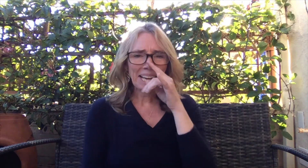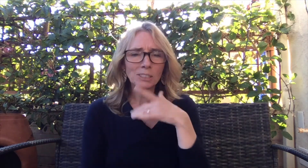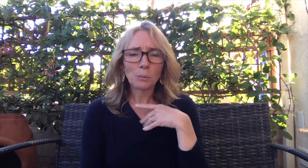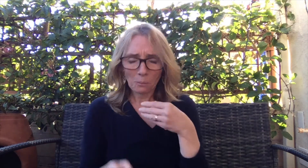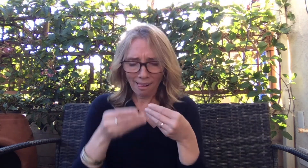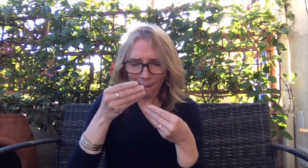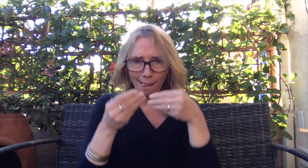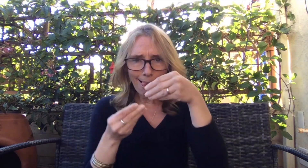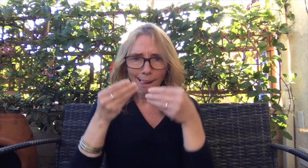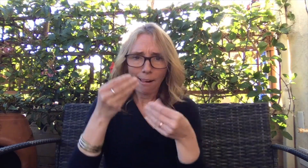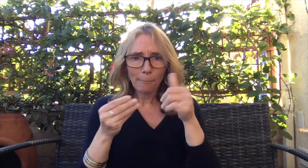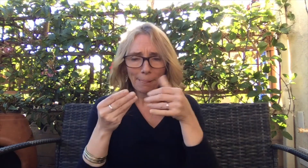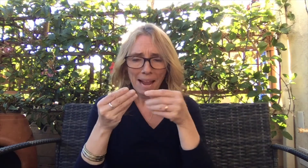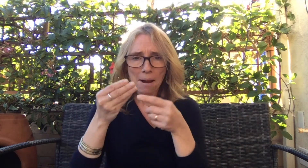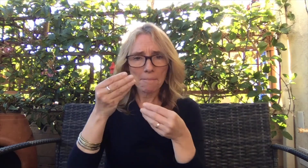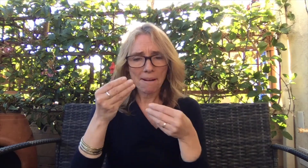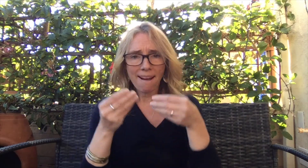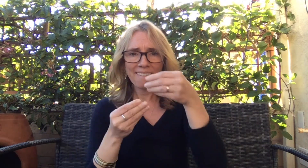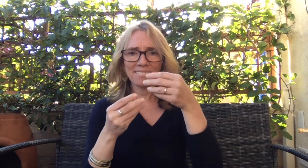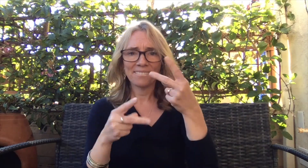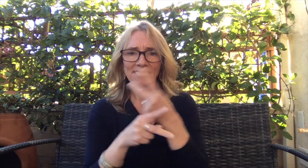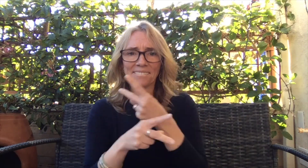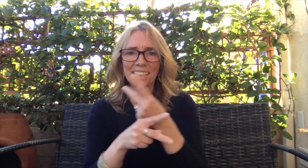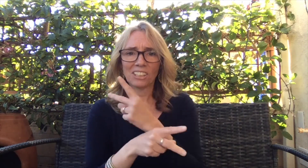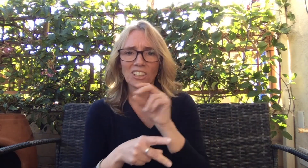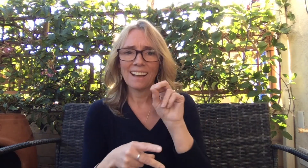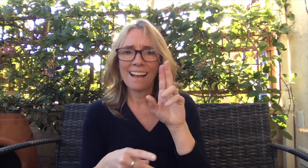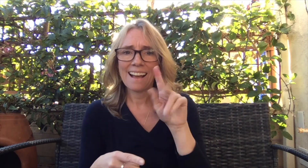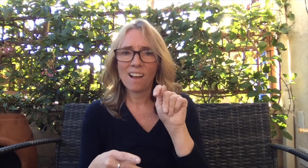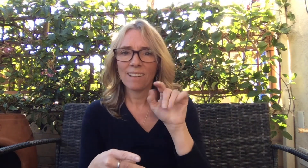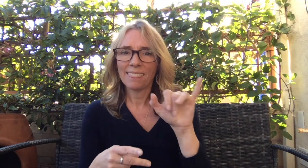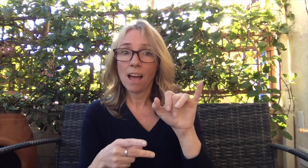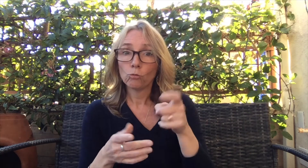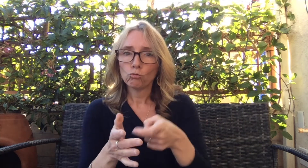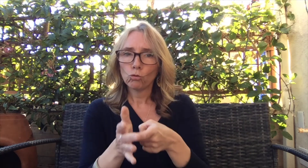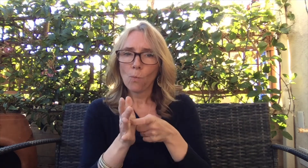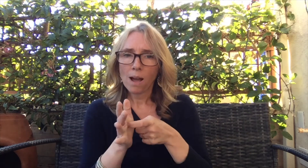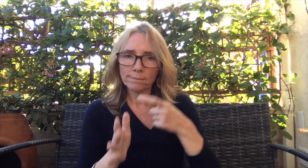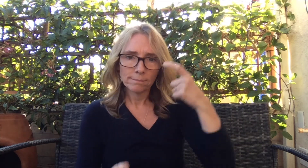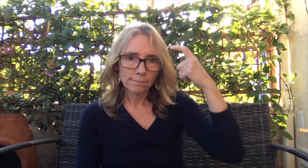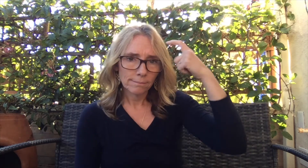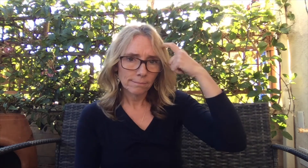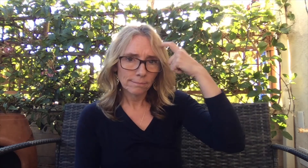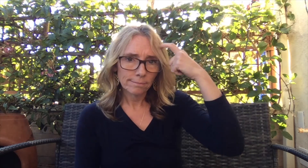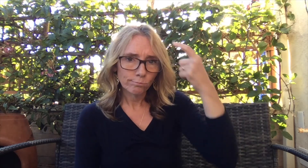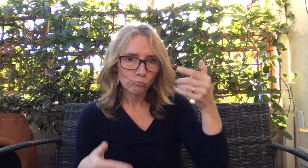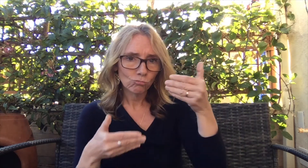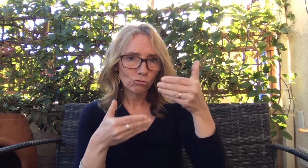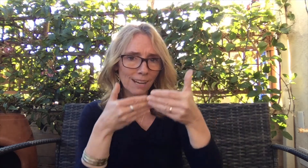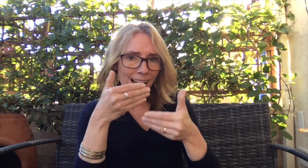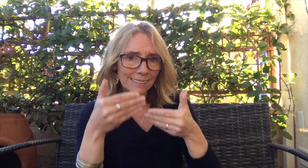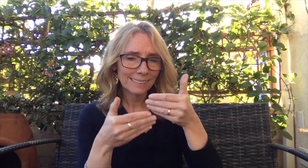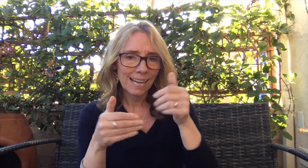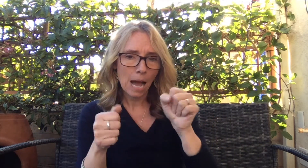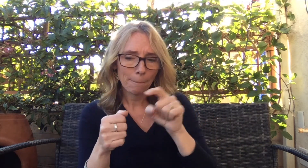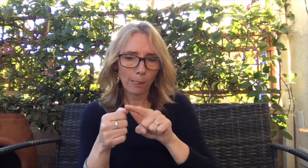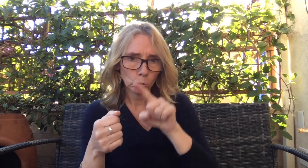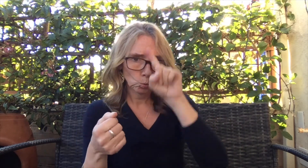our devices are not held upside down, and a child will figure that out. They will navigate that on their own. And that